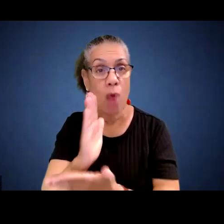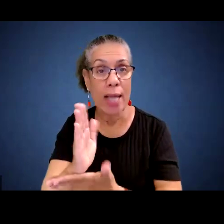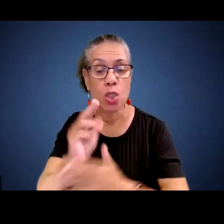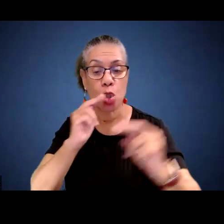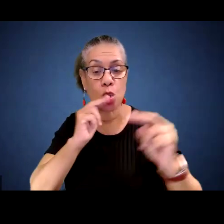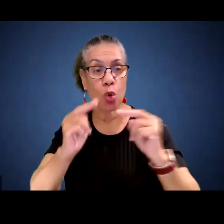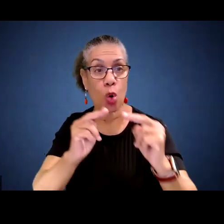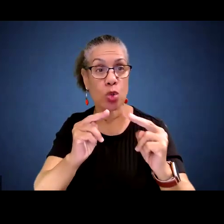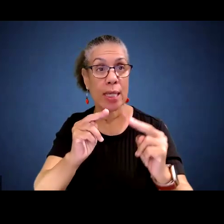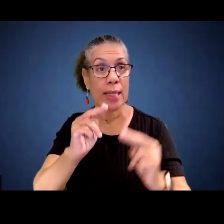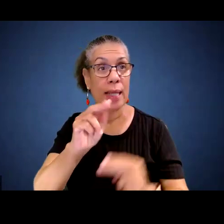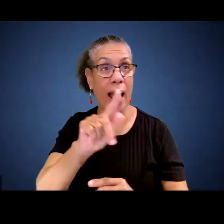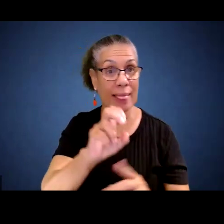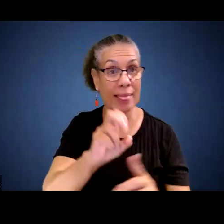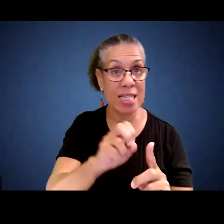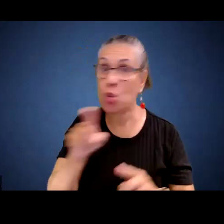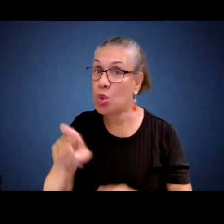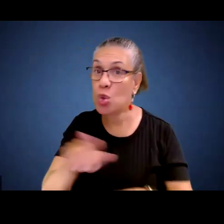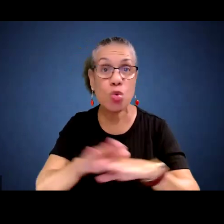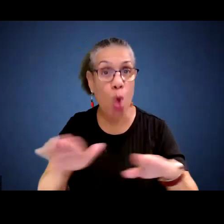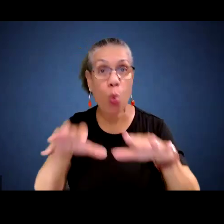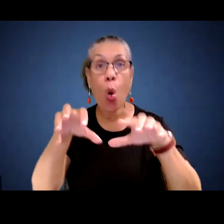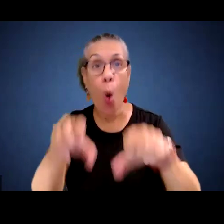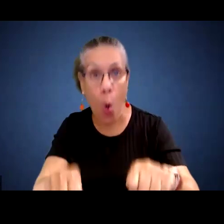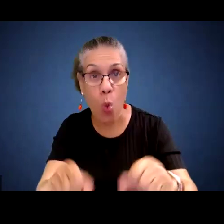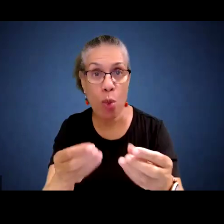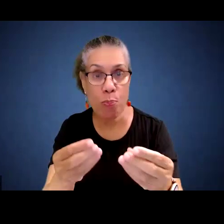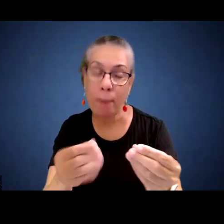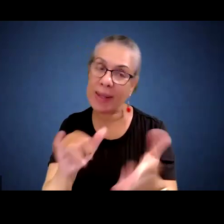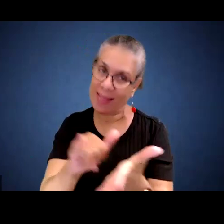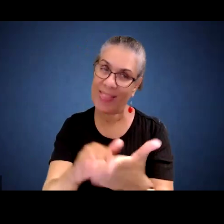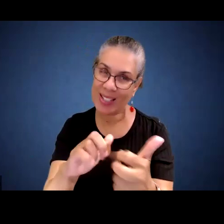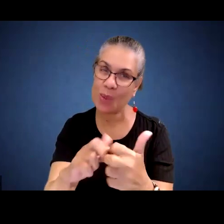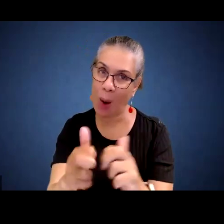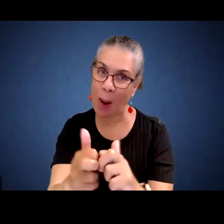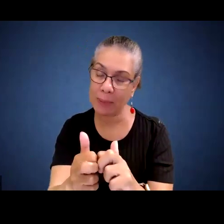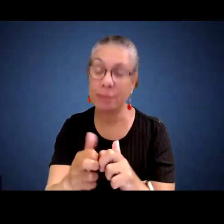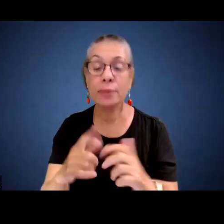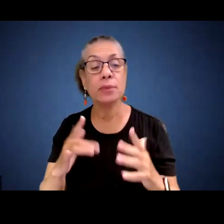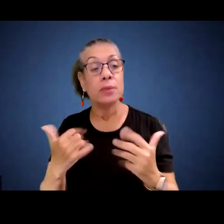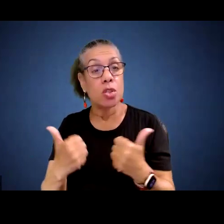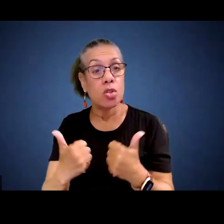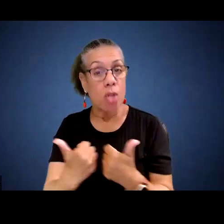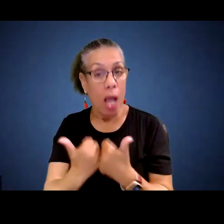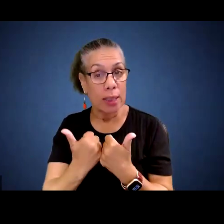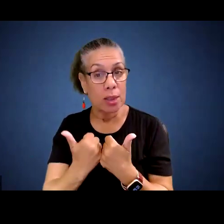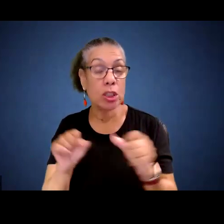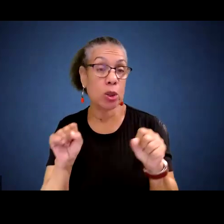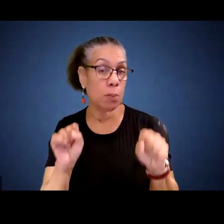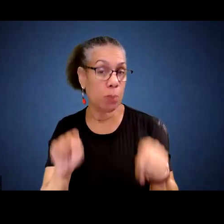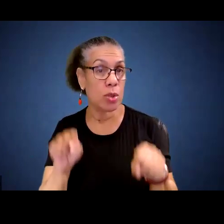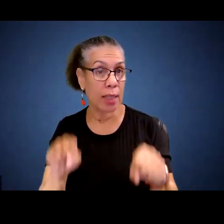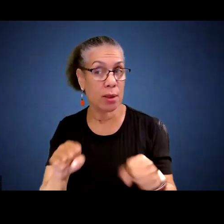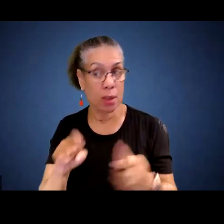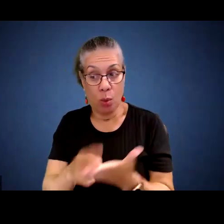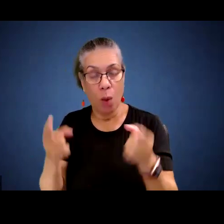don't actually own the property is problematic, to say the least. And so the challenge is that potentially what would be